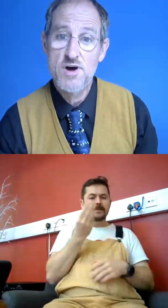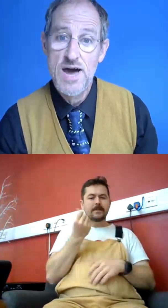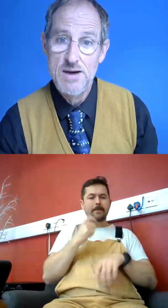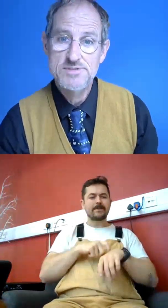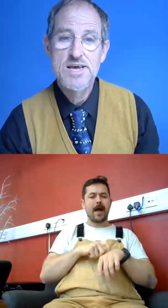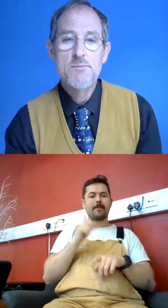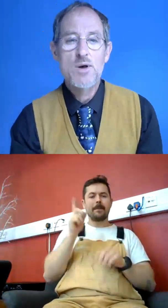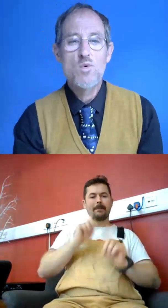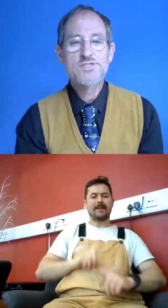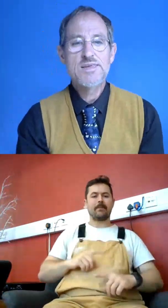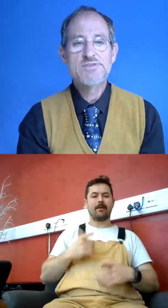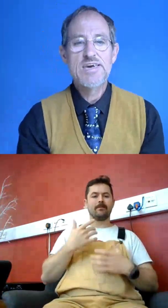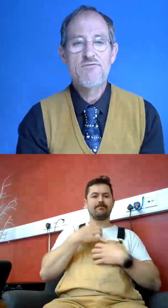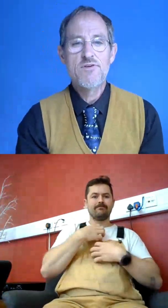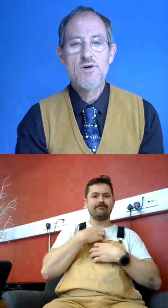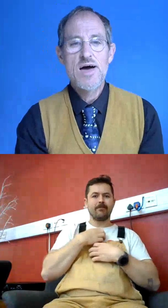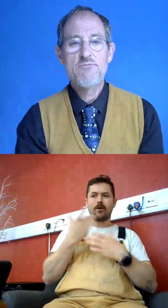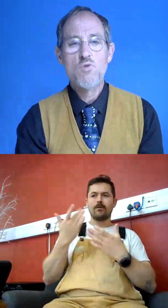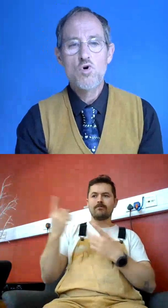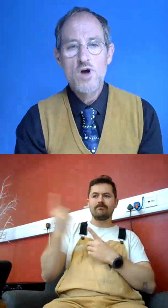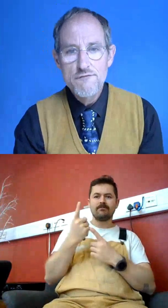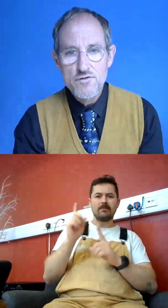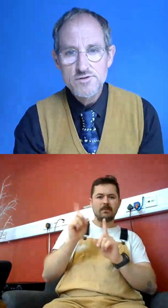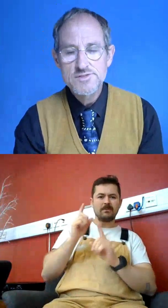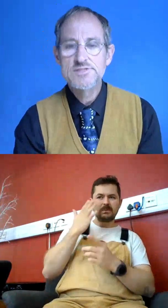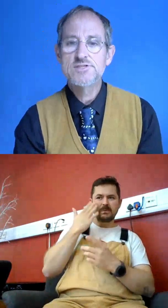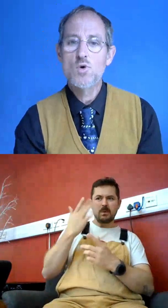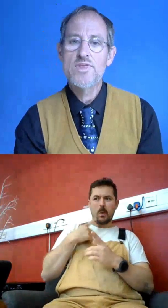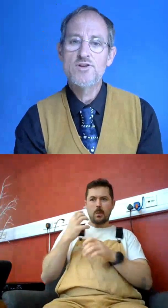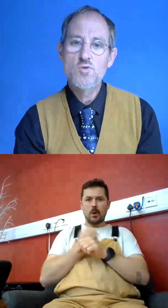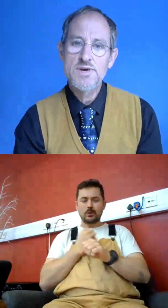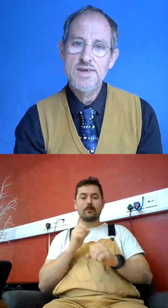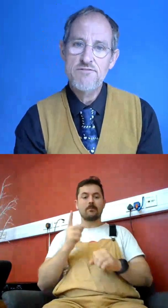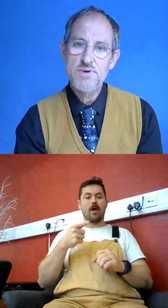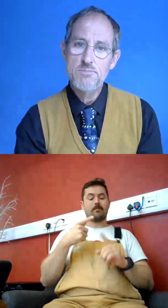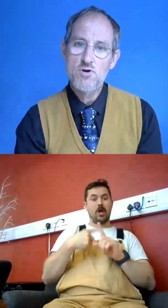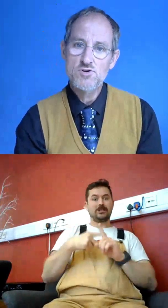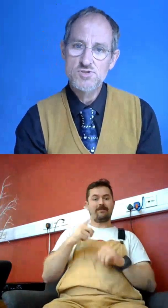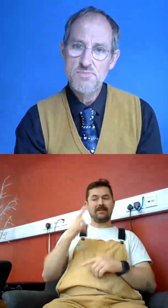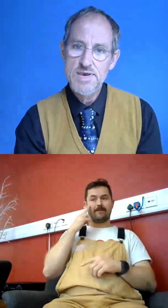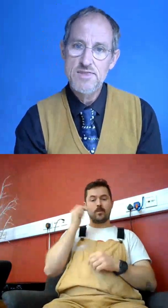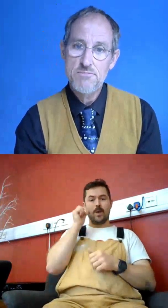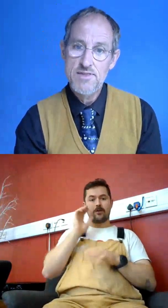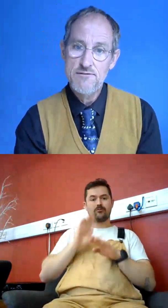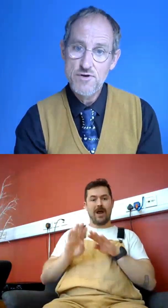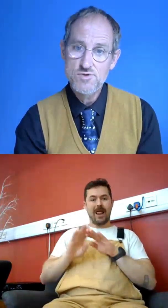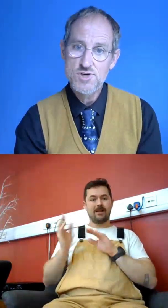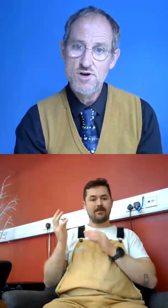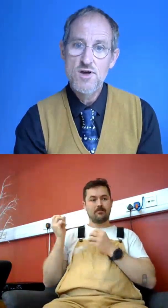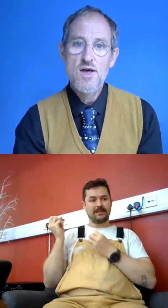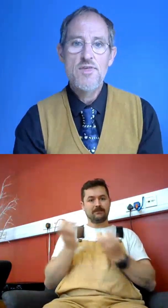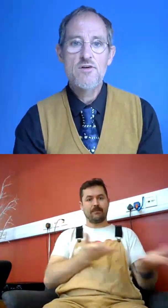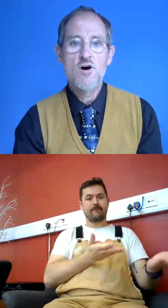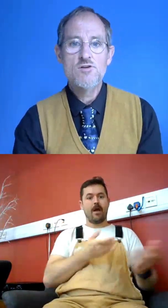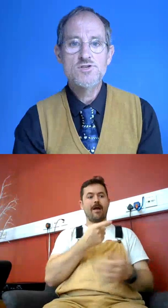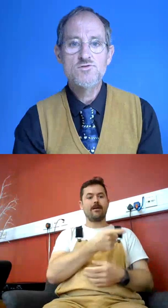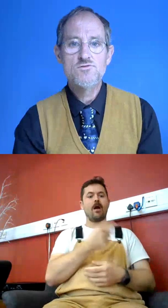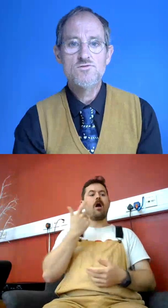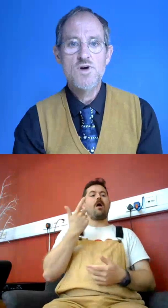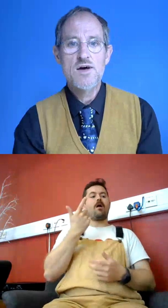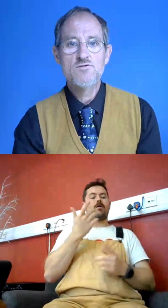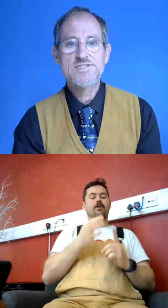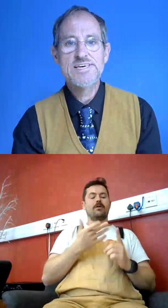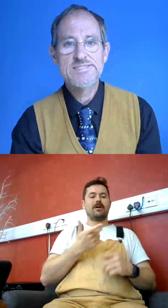than others, perhaps, but I wanted them to have more confidence. So when they do meet deaf people, not just me in the future, they are